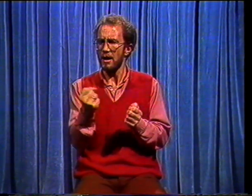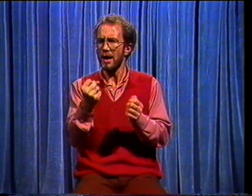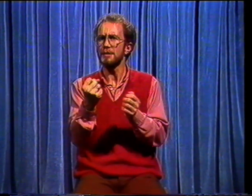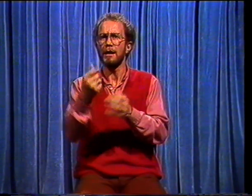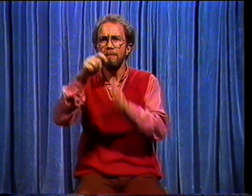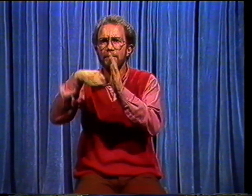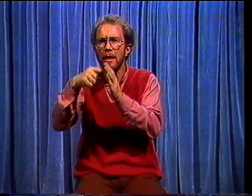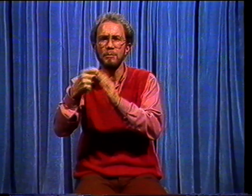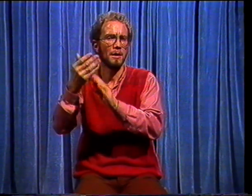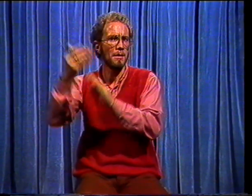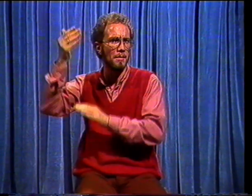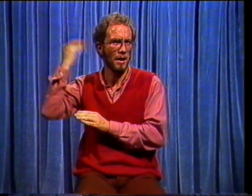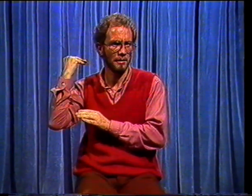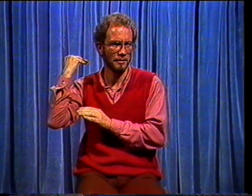have filmed in the past.